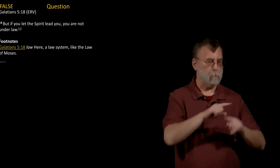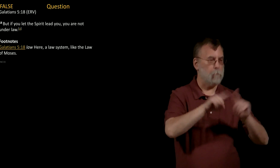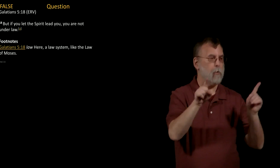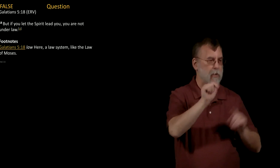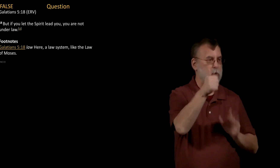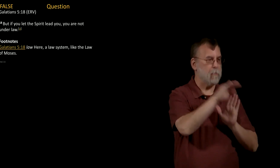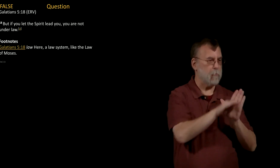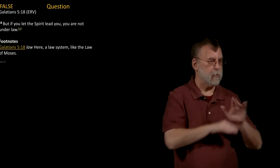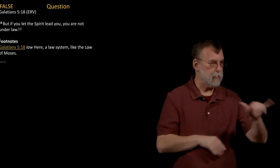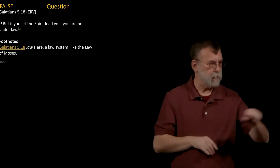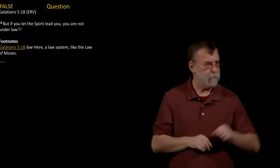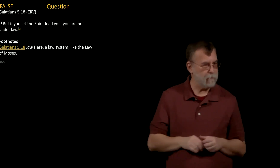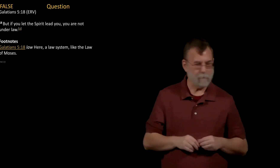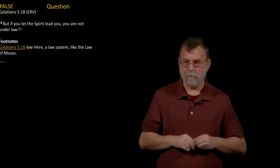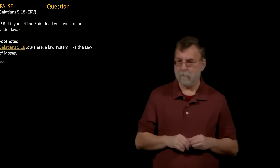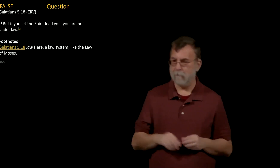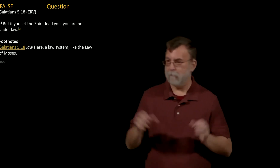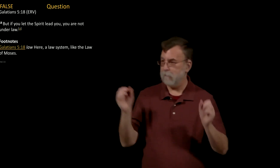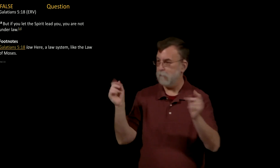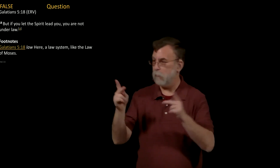don't. But the Ten Commandments, yes.